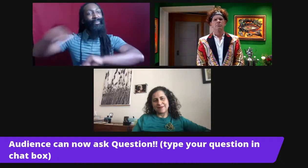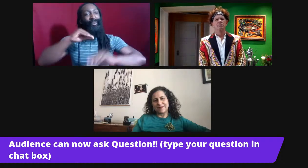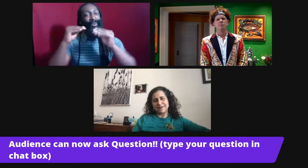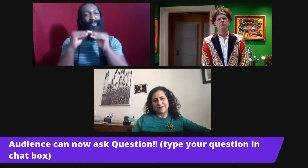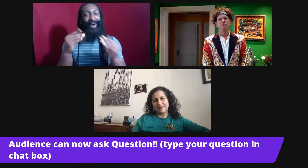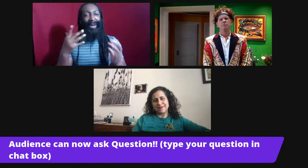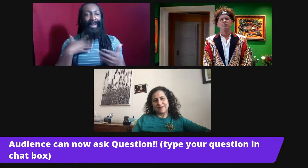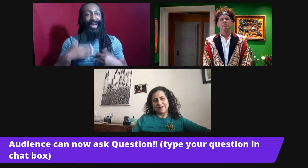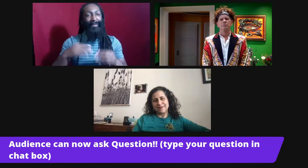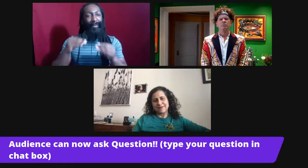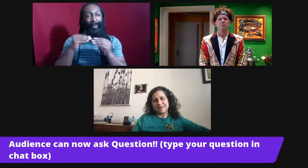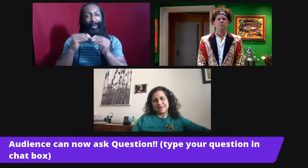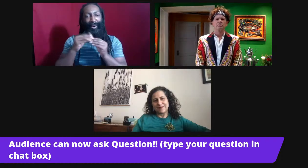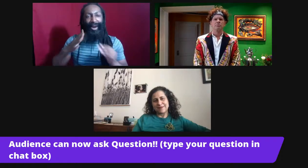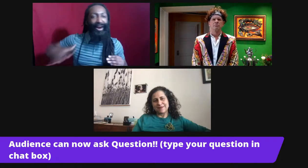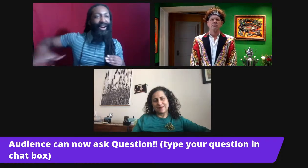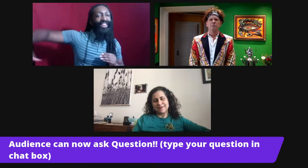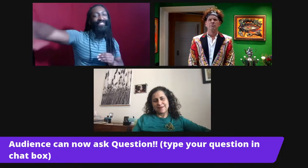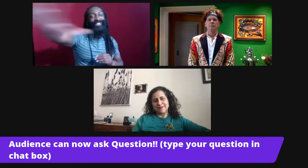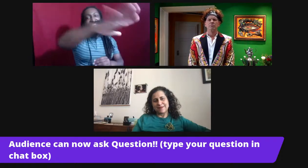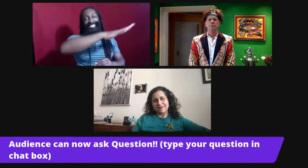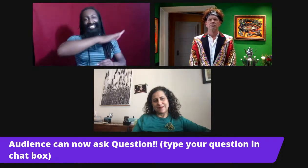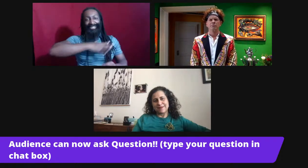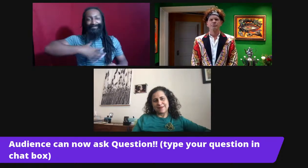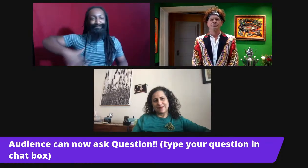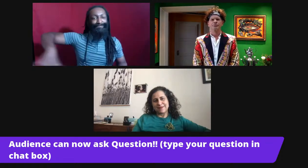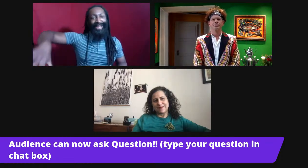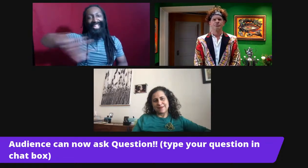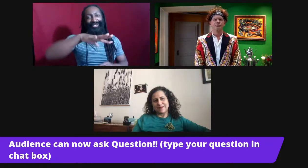You know, ASL allows me to expand